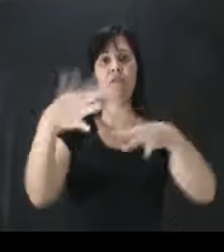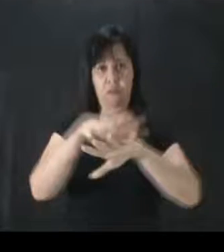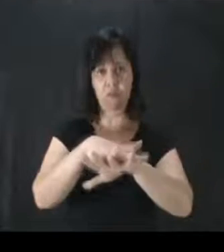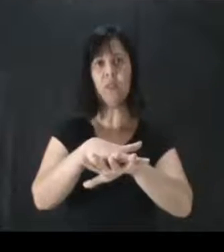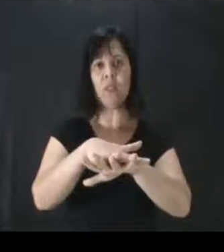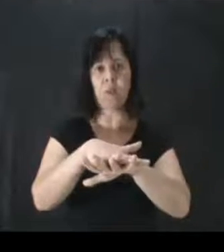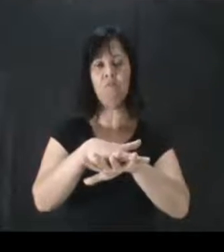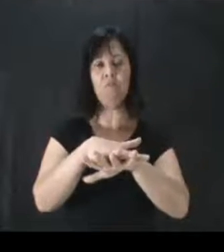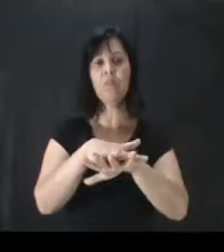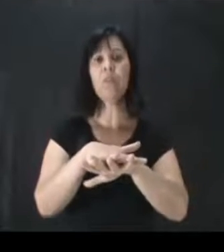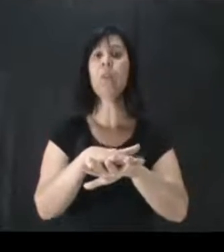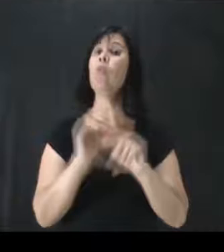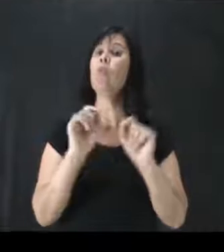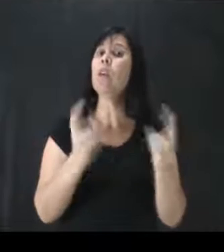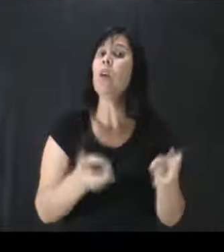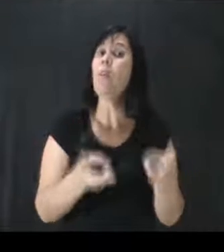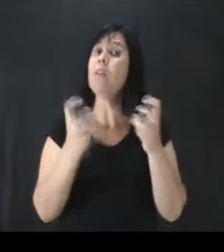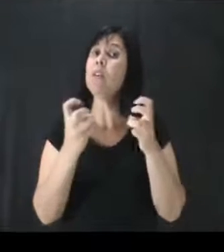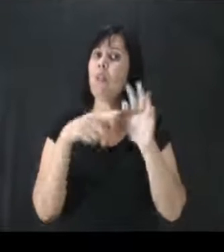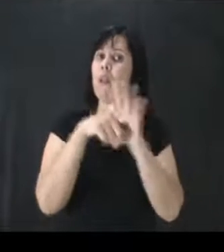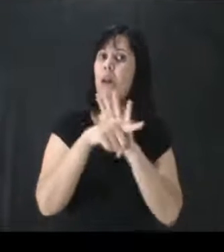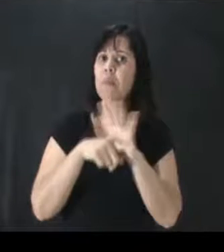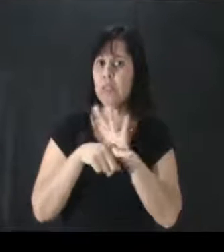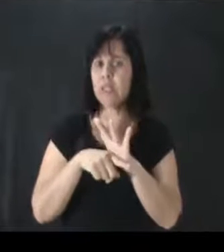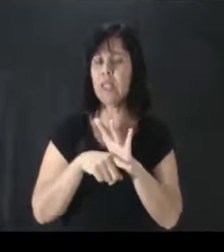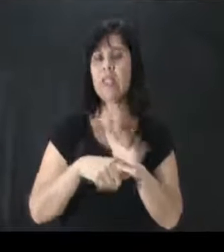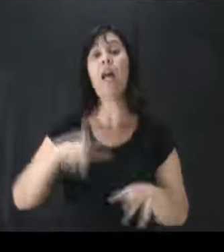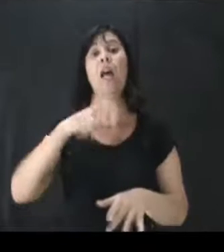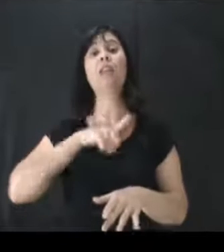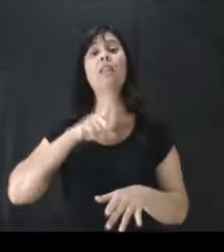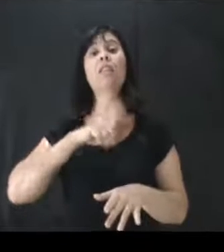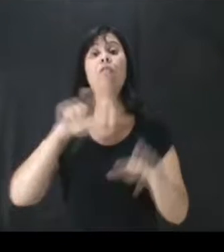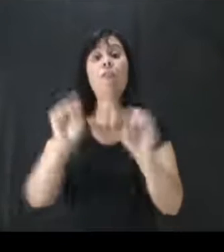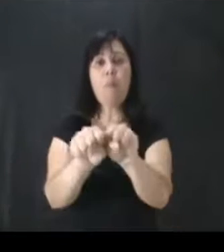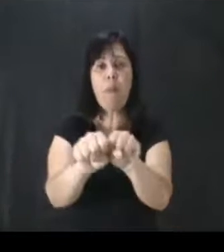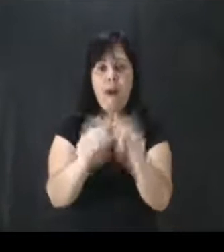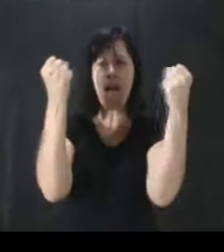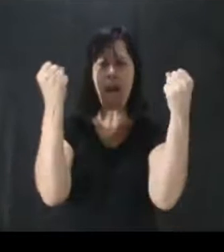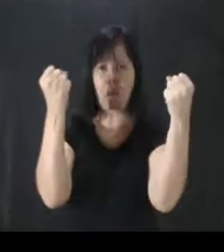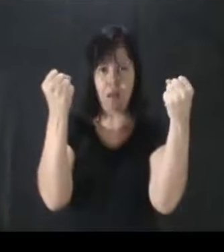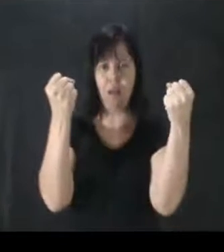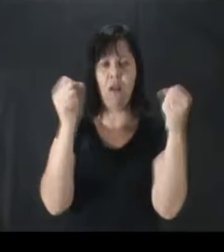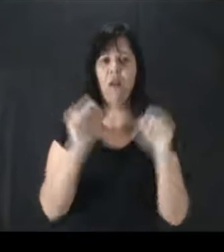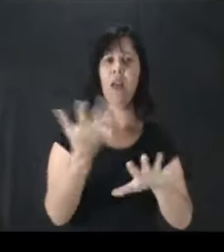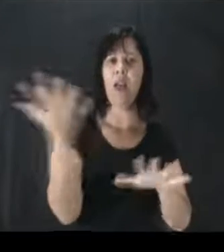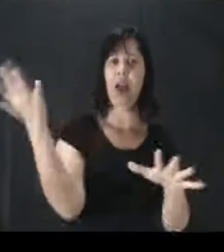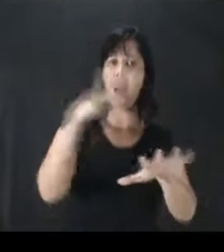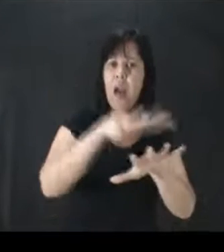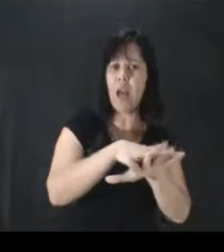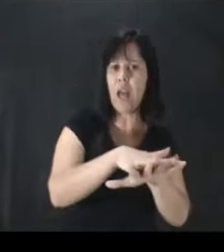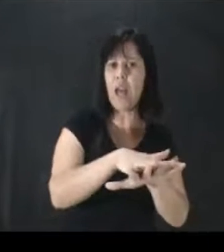inclusion. And what we could realize is that there was a detachment of the